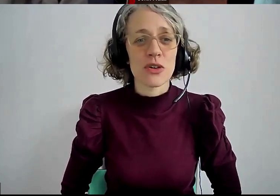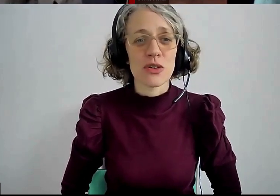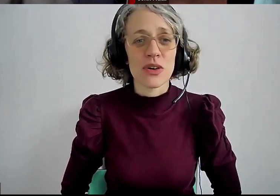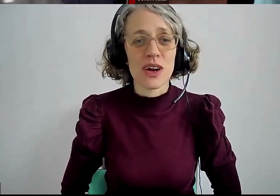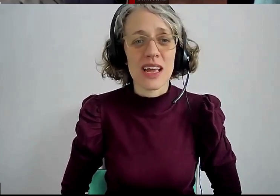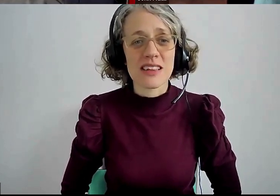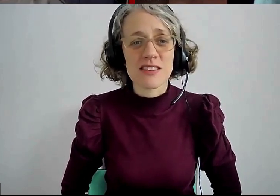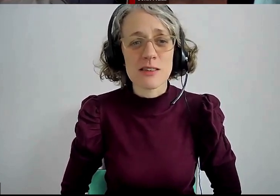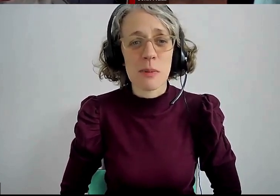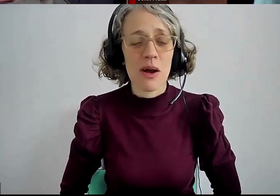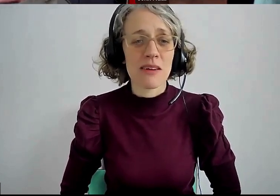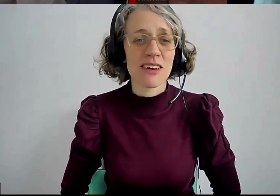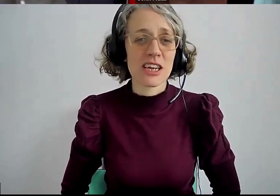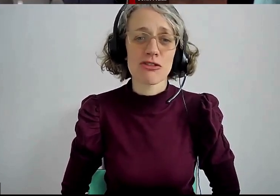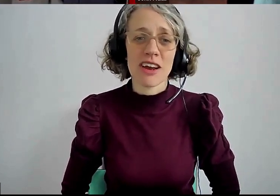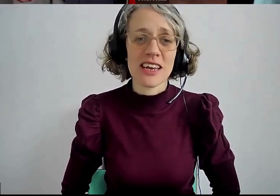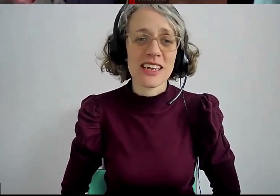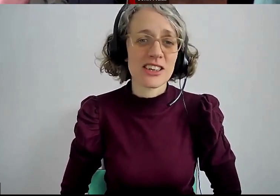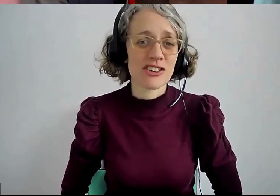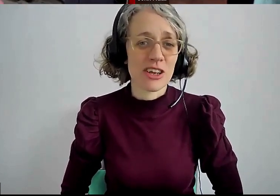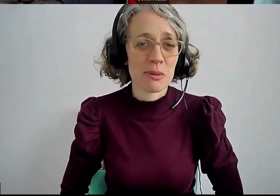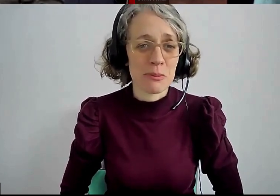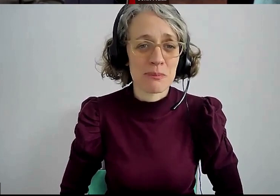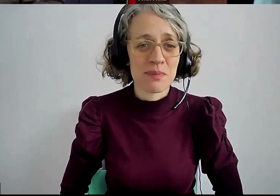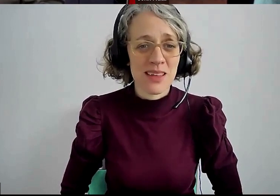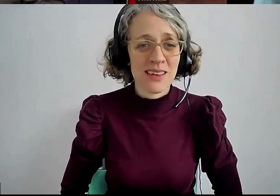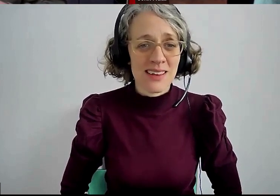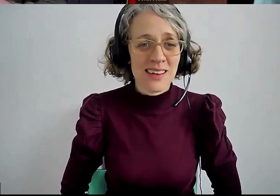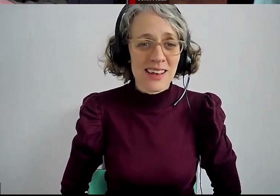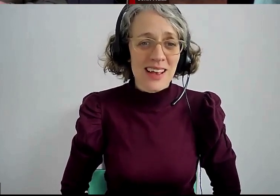for your inspiring, great leadership.